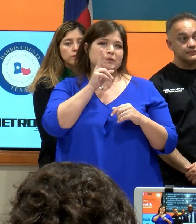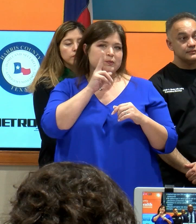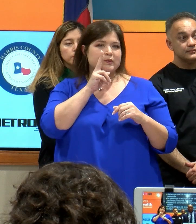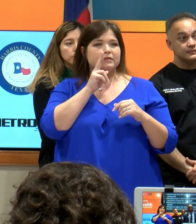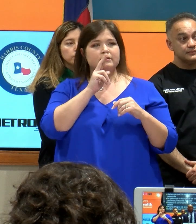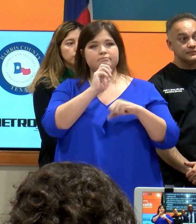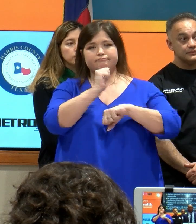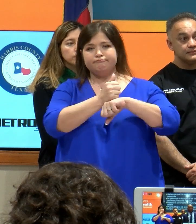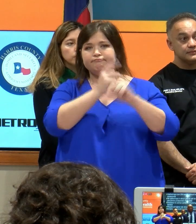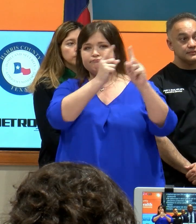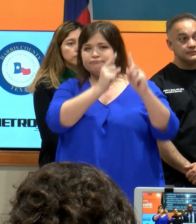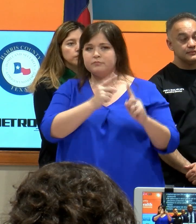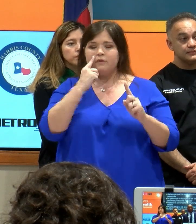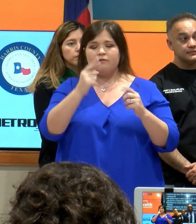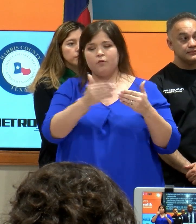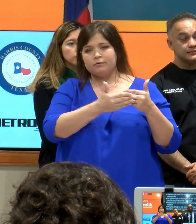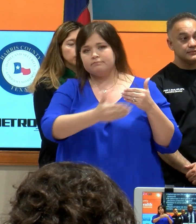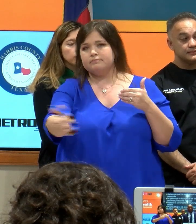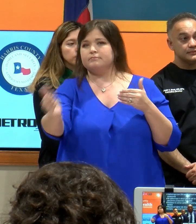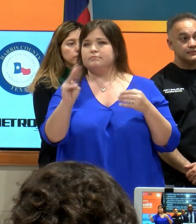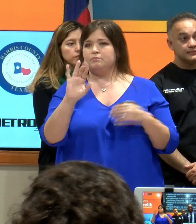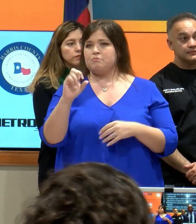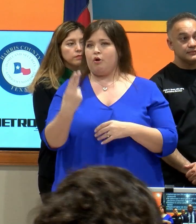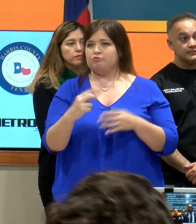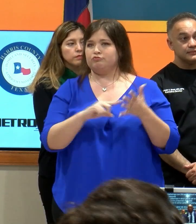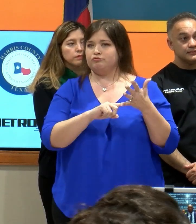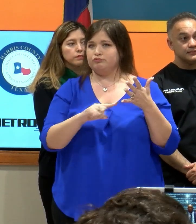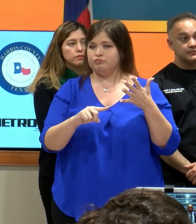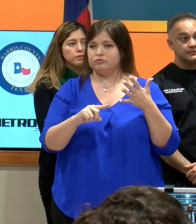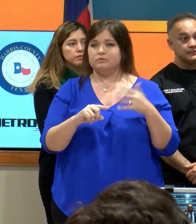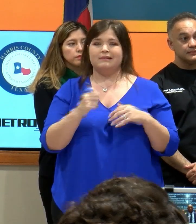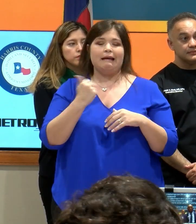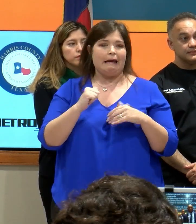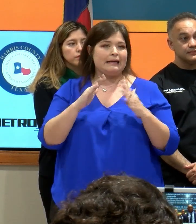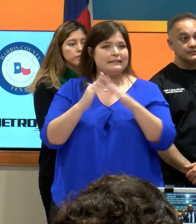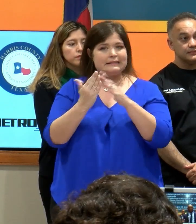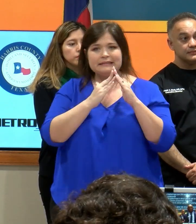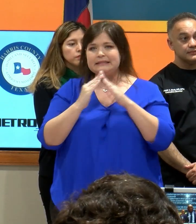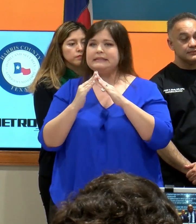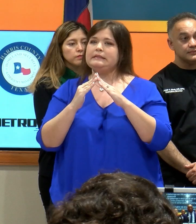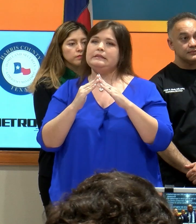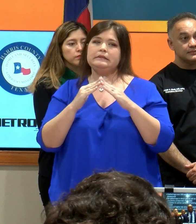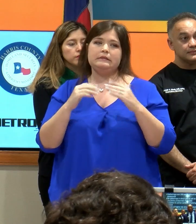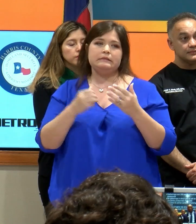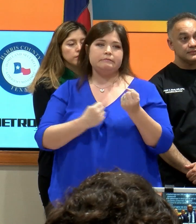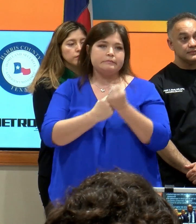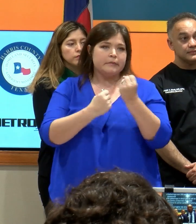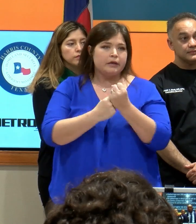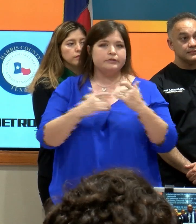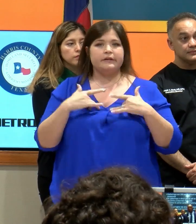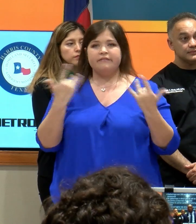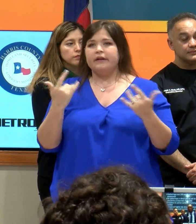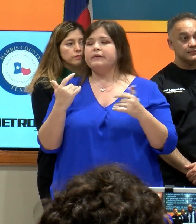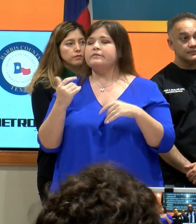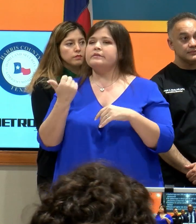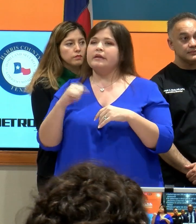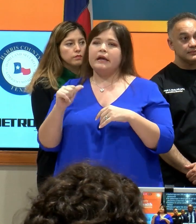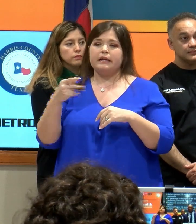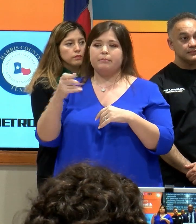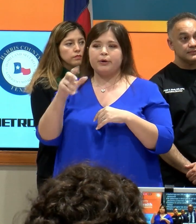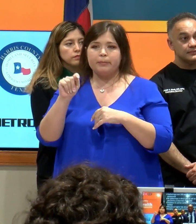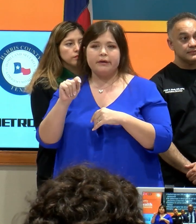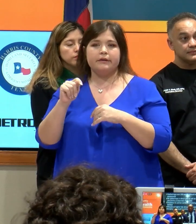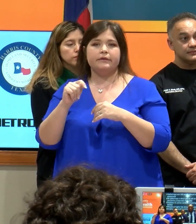March. Any events, for example, that are city-produced, sponsored, permitted, those events are being